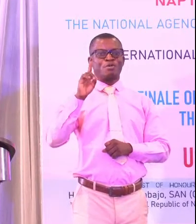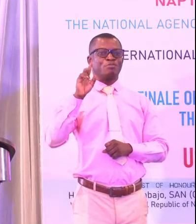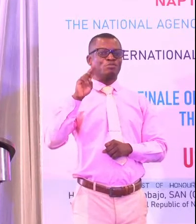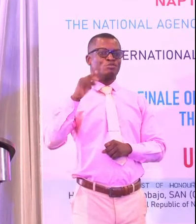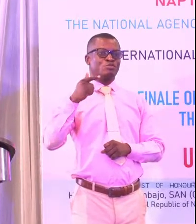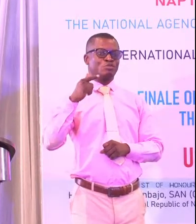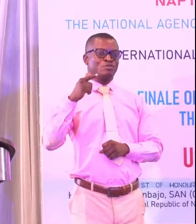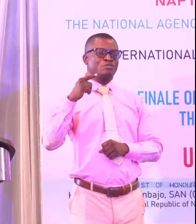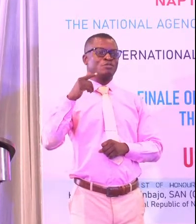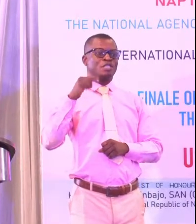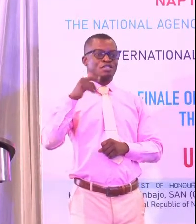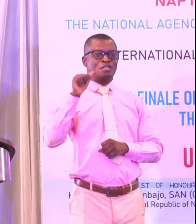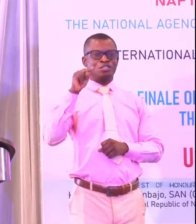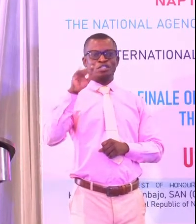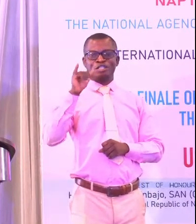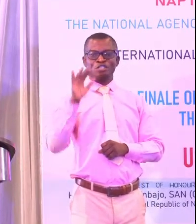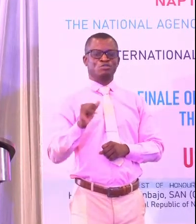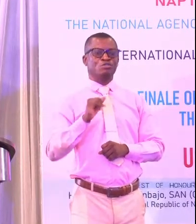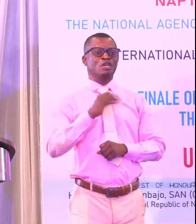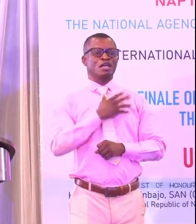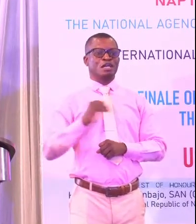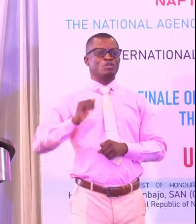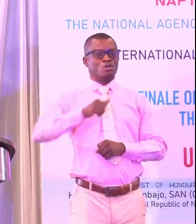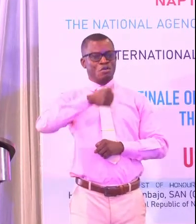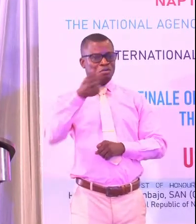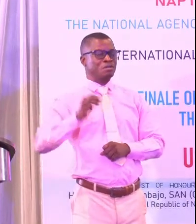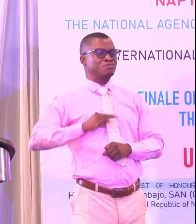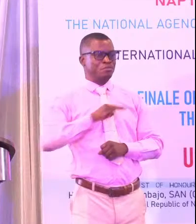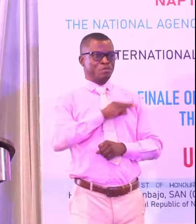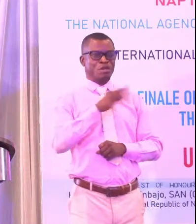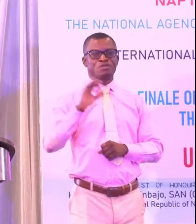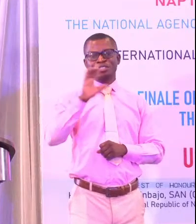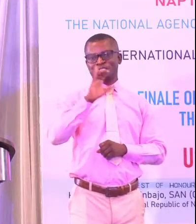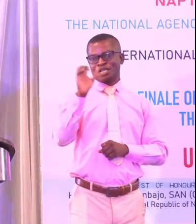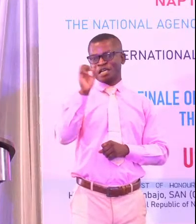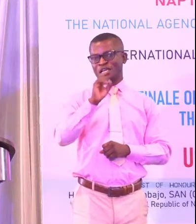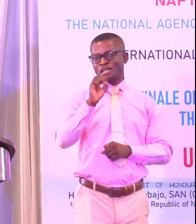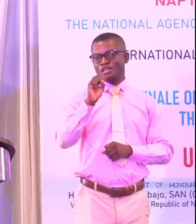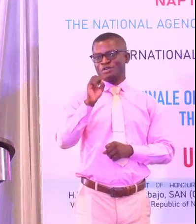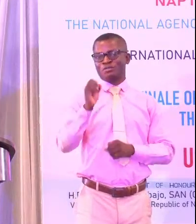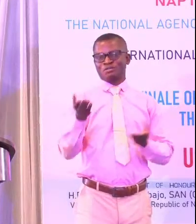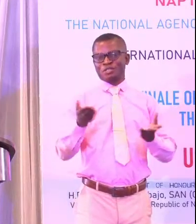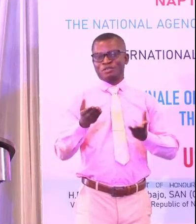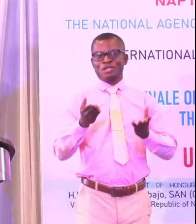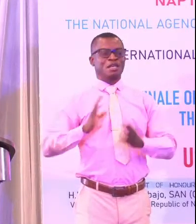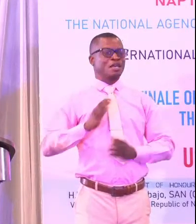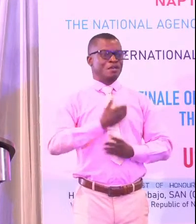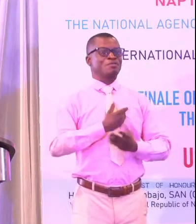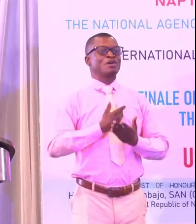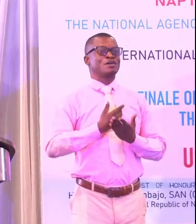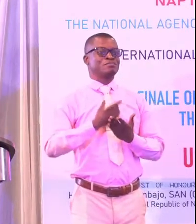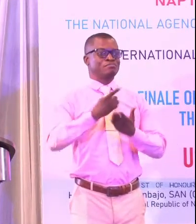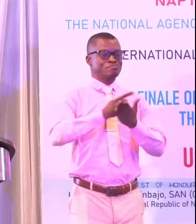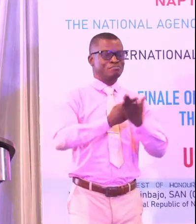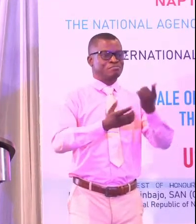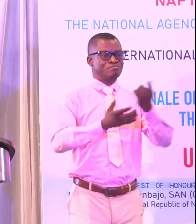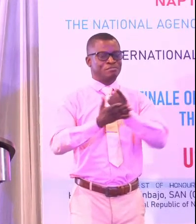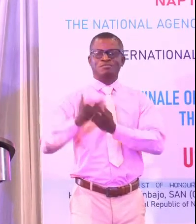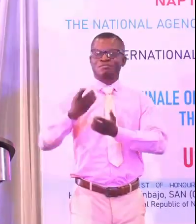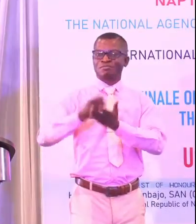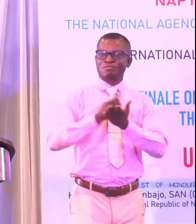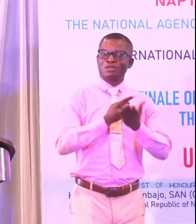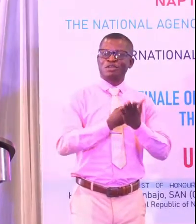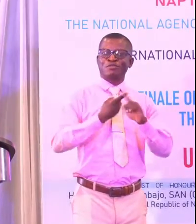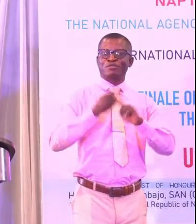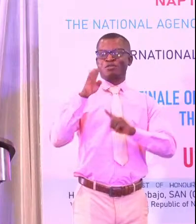Abubakar, and other members of civil society here present, our debating students from Bayes and